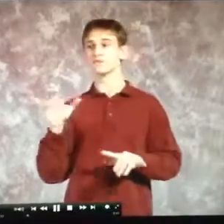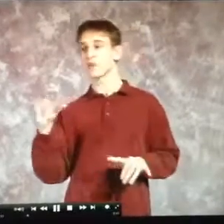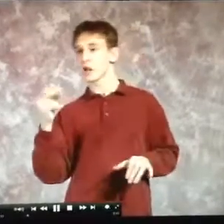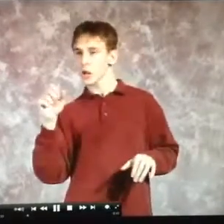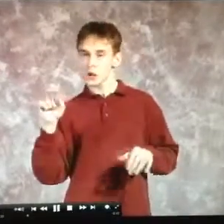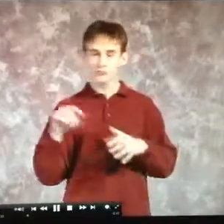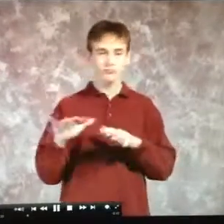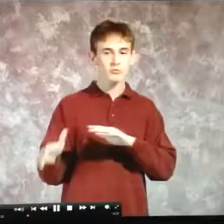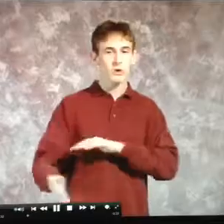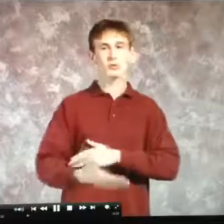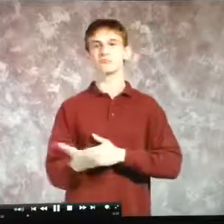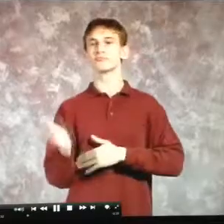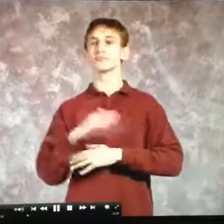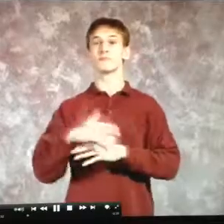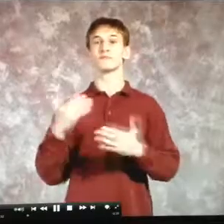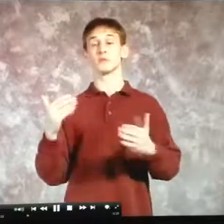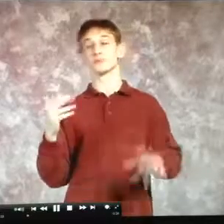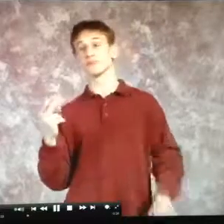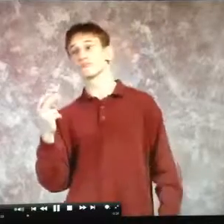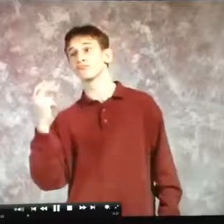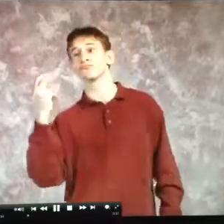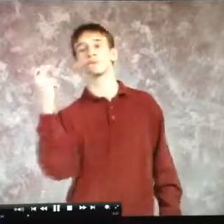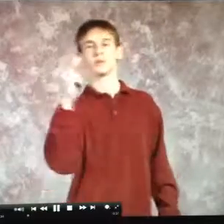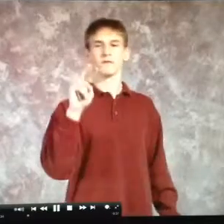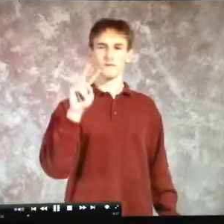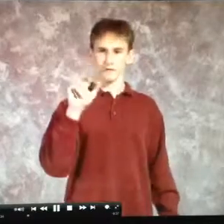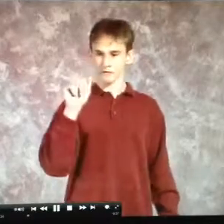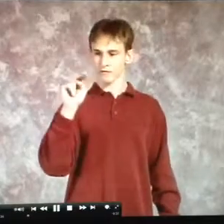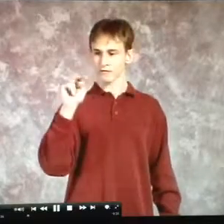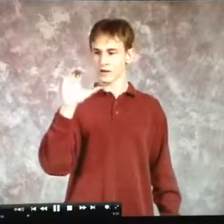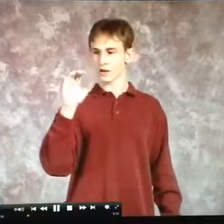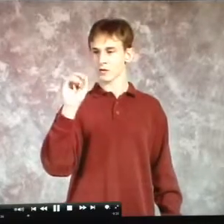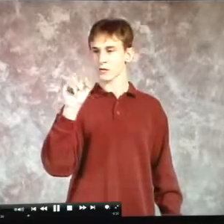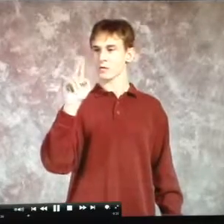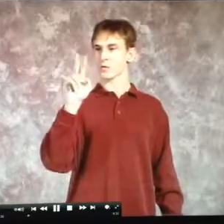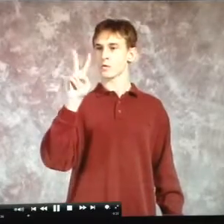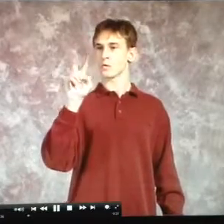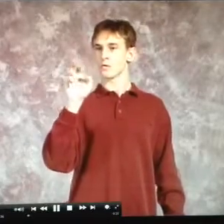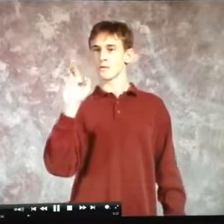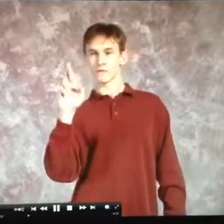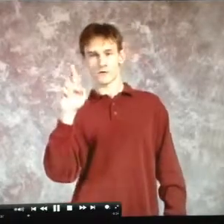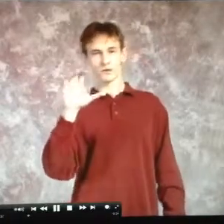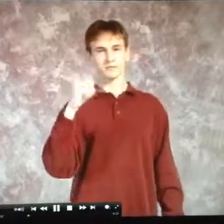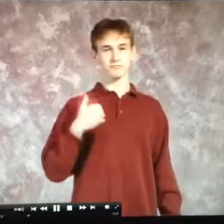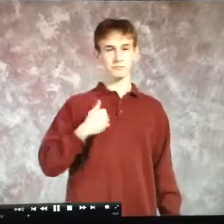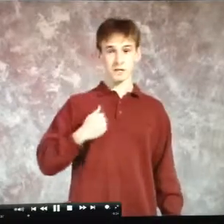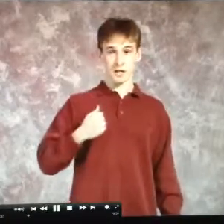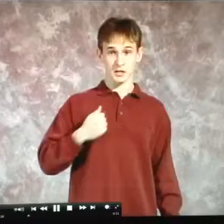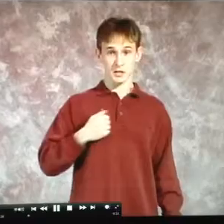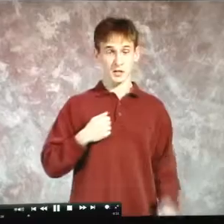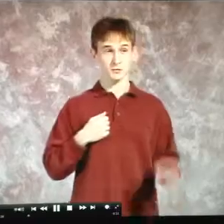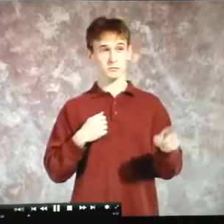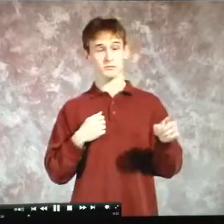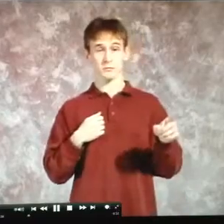After we did our performance there, we stayed there for 1 night, and then we took off and went to Vancouver in